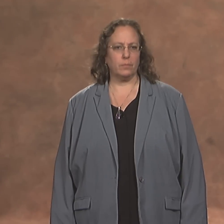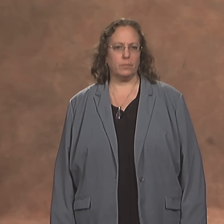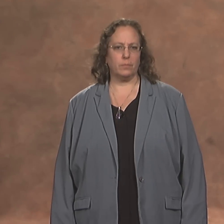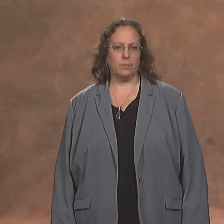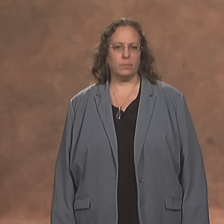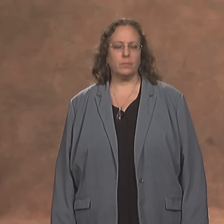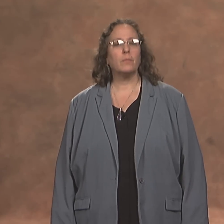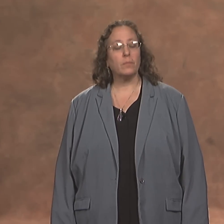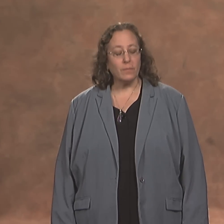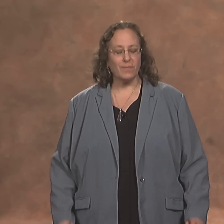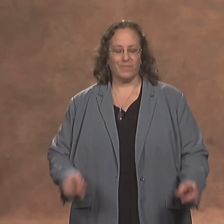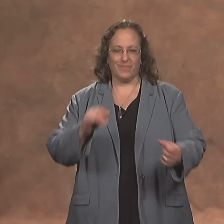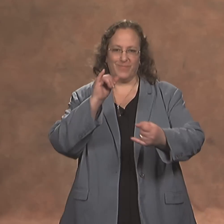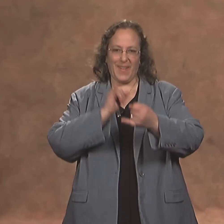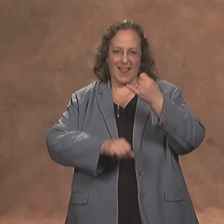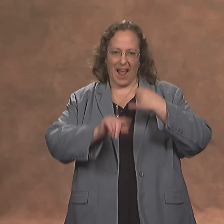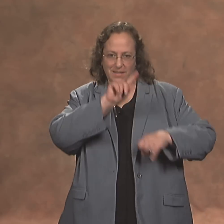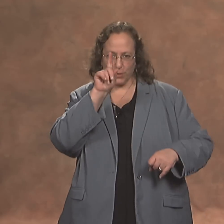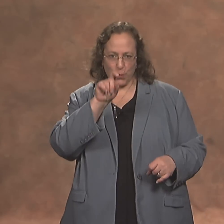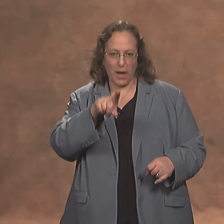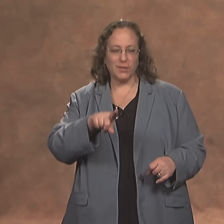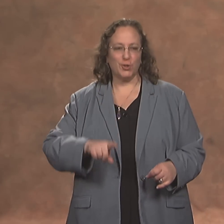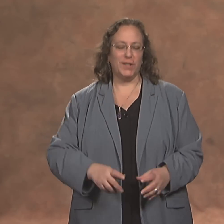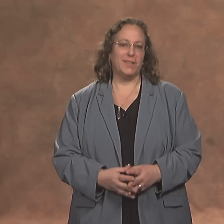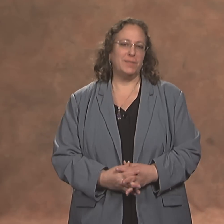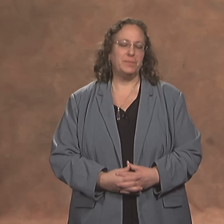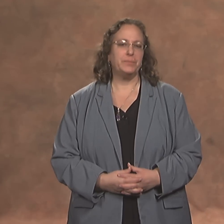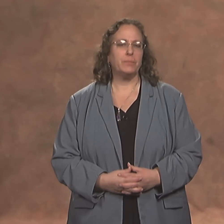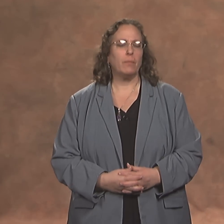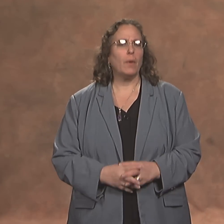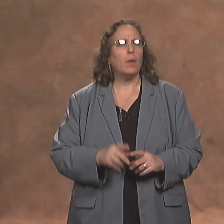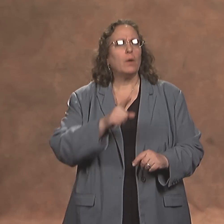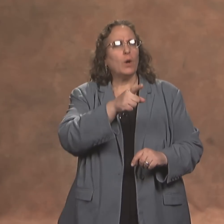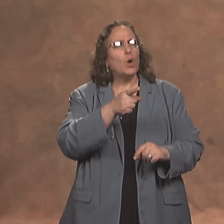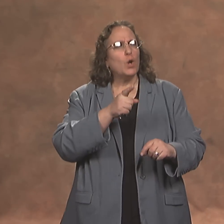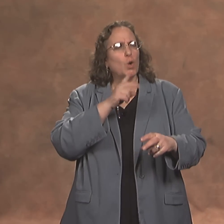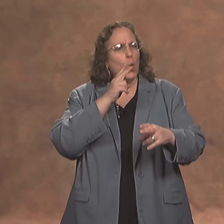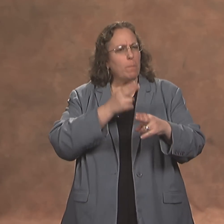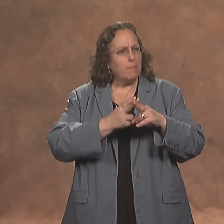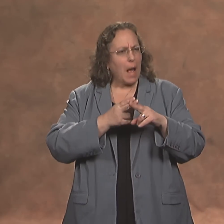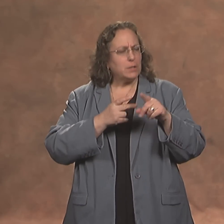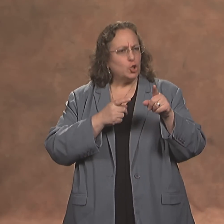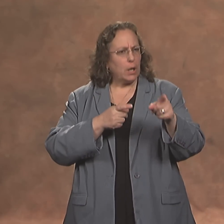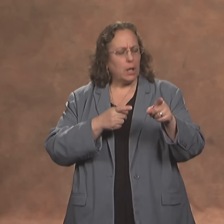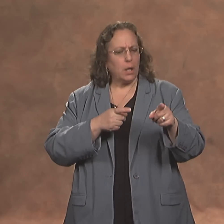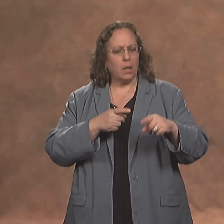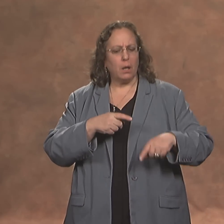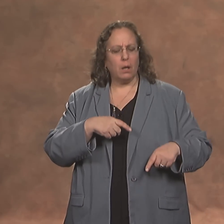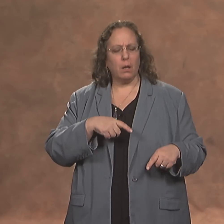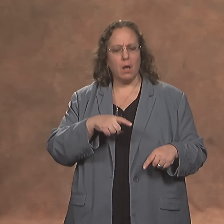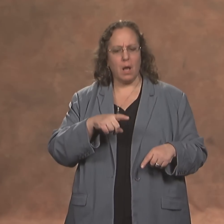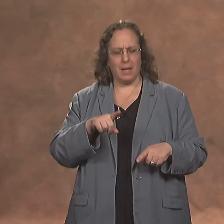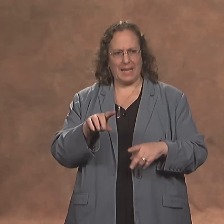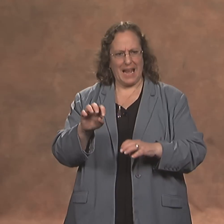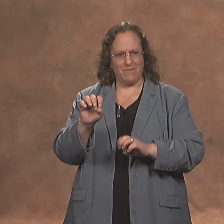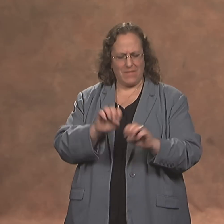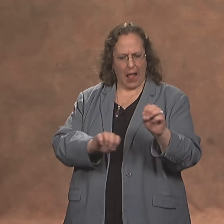Okay, the last question. You mentioned evaluating a student's vertical and horizontal